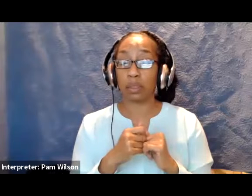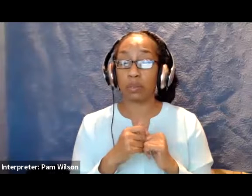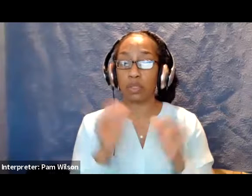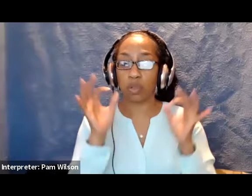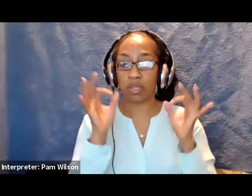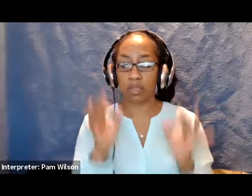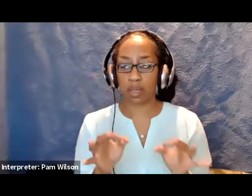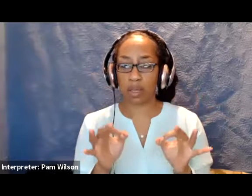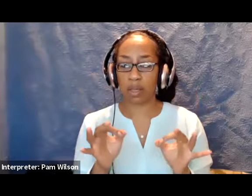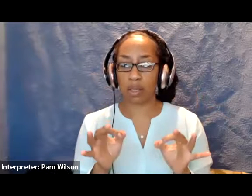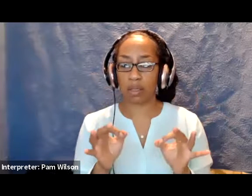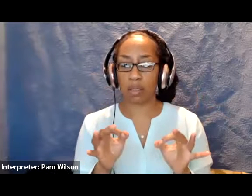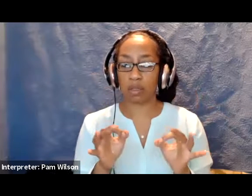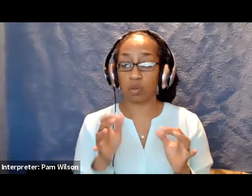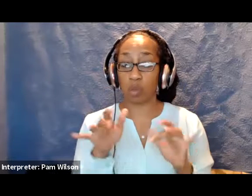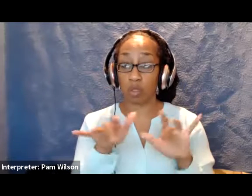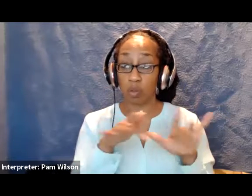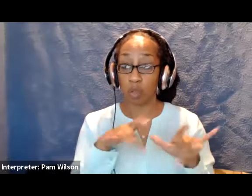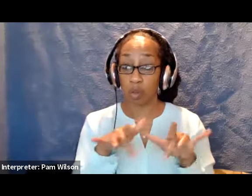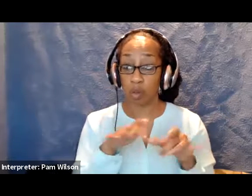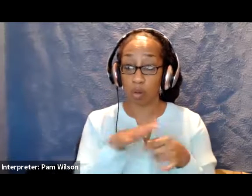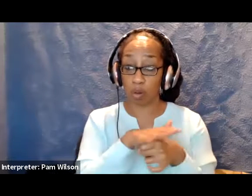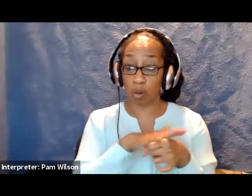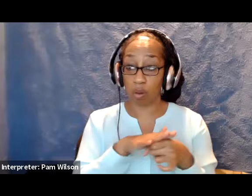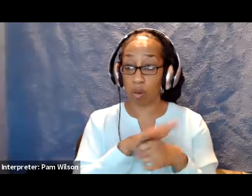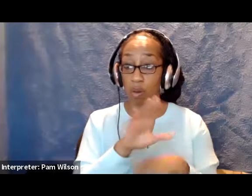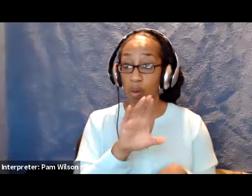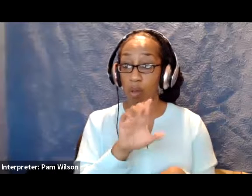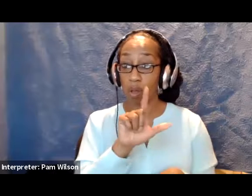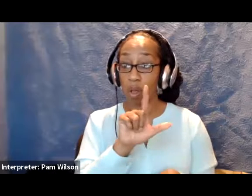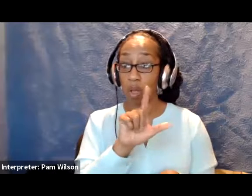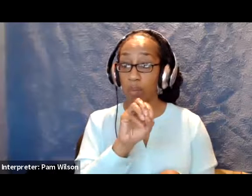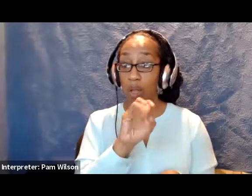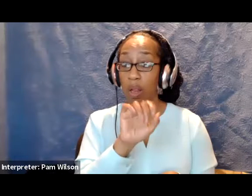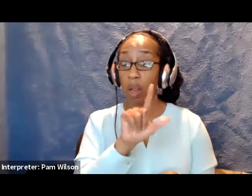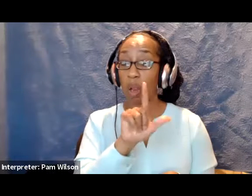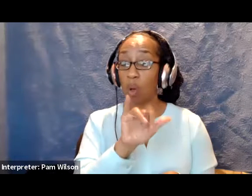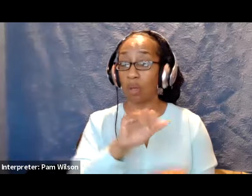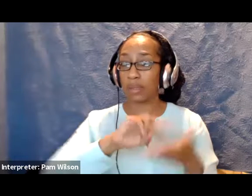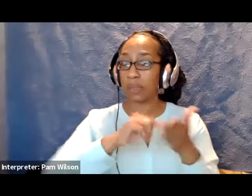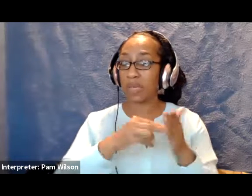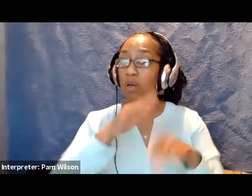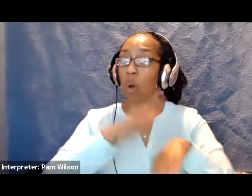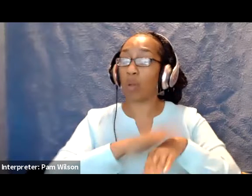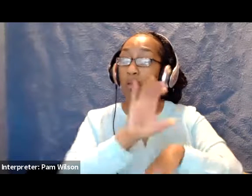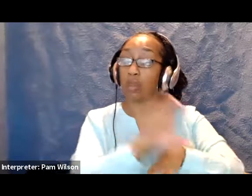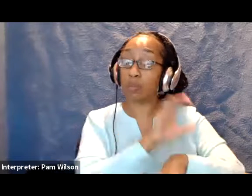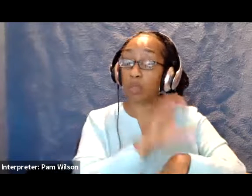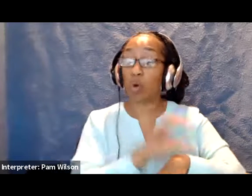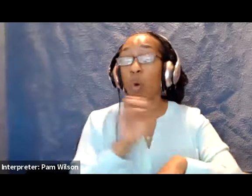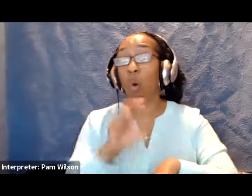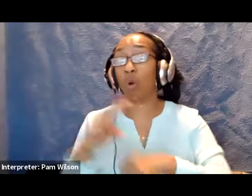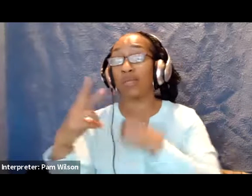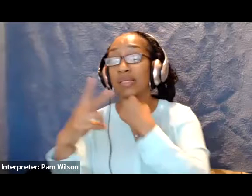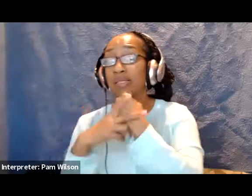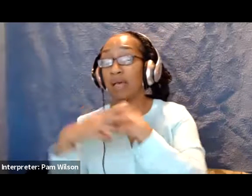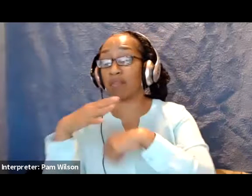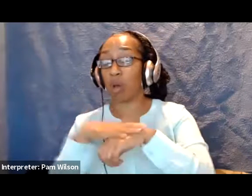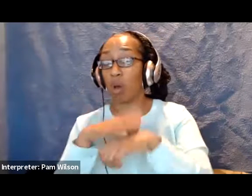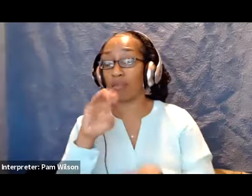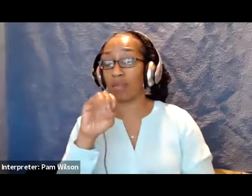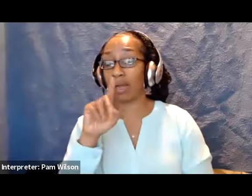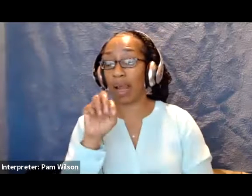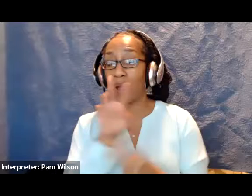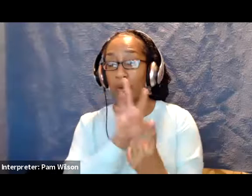you want it to record locally to your computer or whether you want it on the cloud. So that's something to think about,